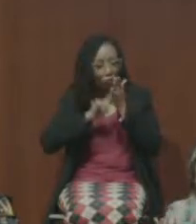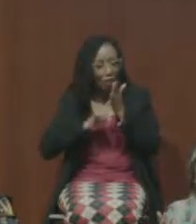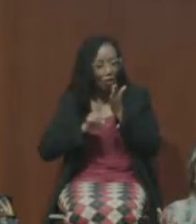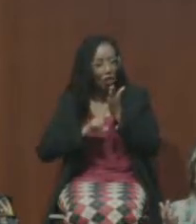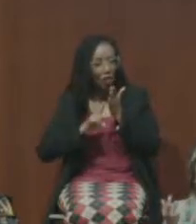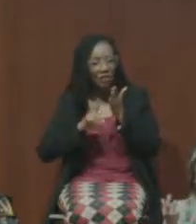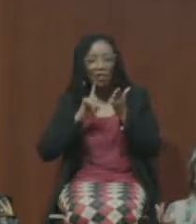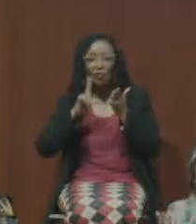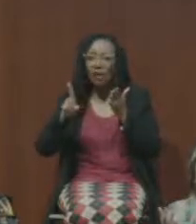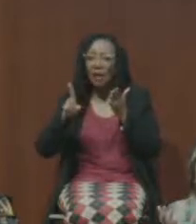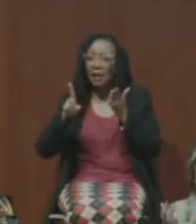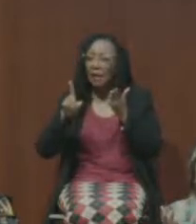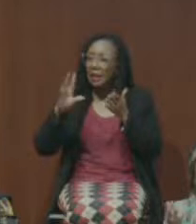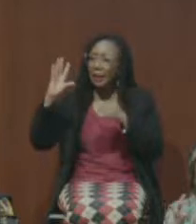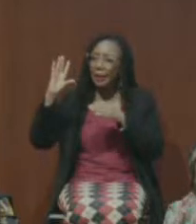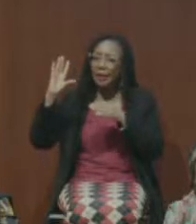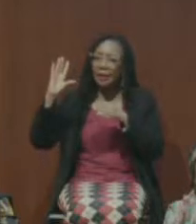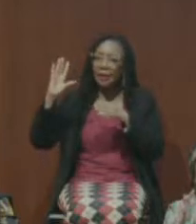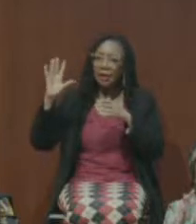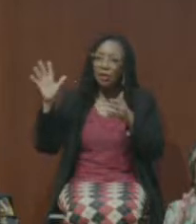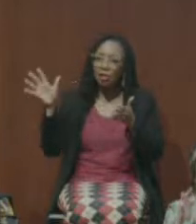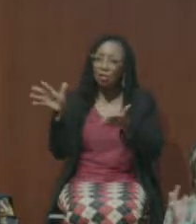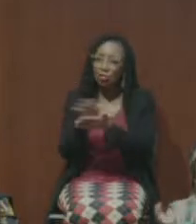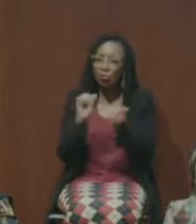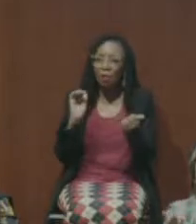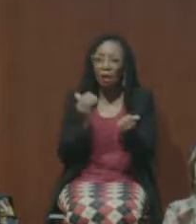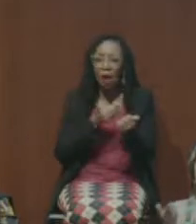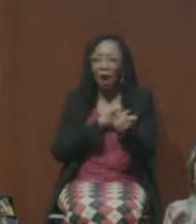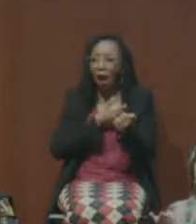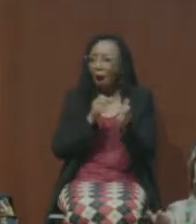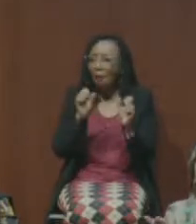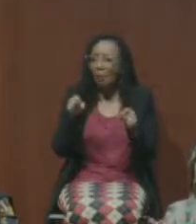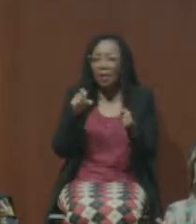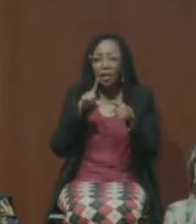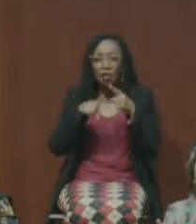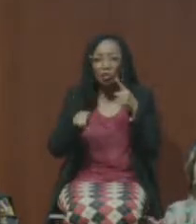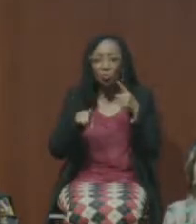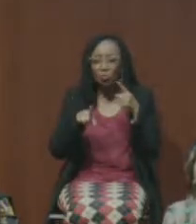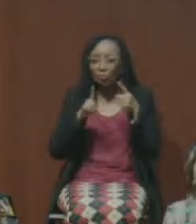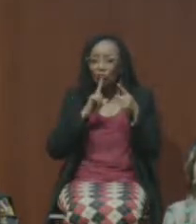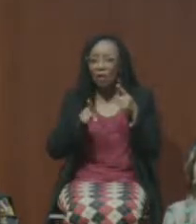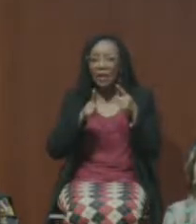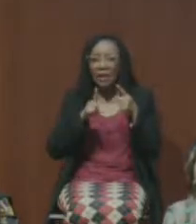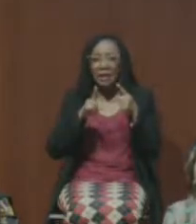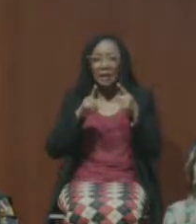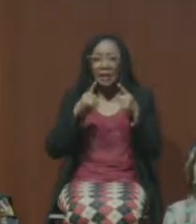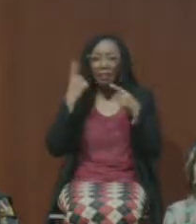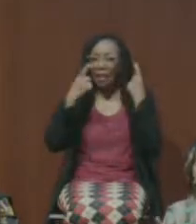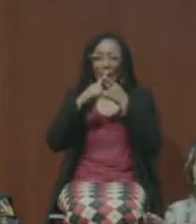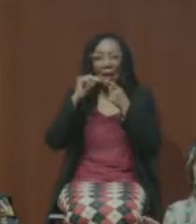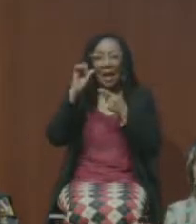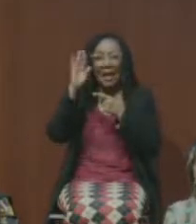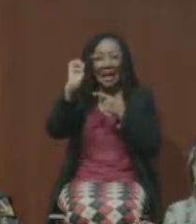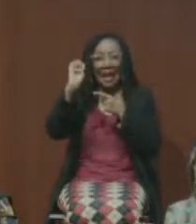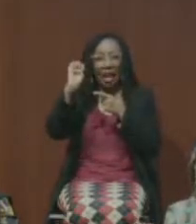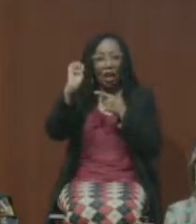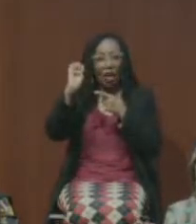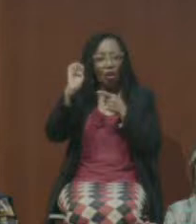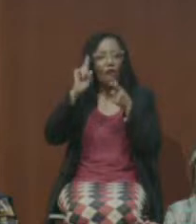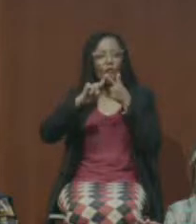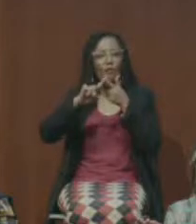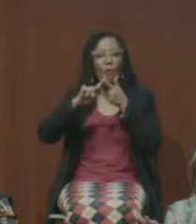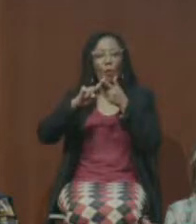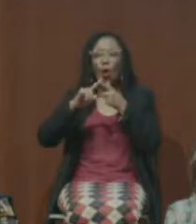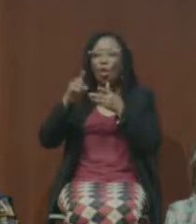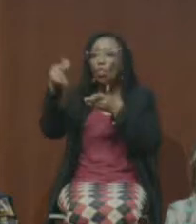demolishing our ability to create a classroom that is a space of care, right, for marginalized